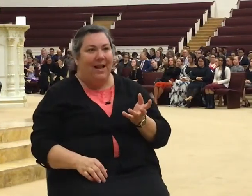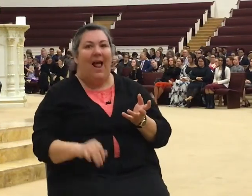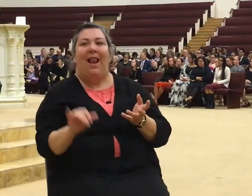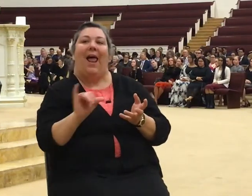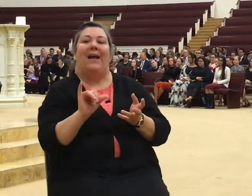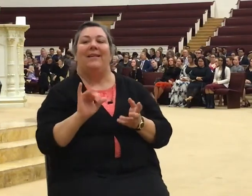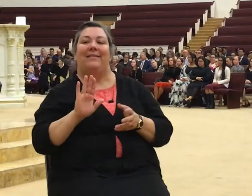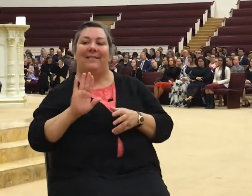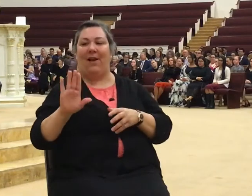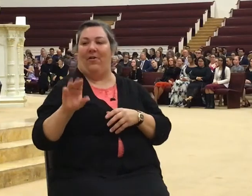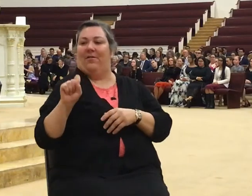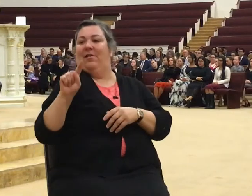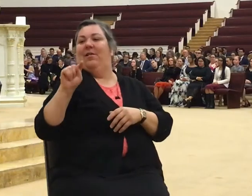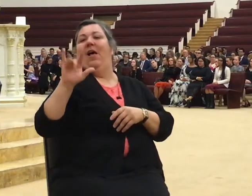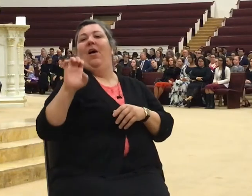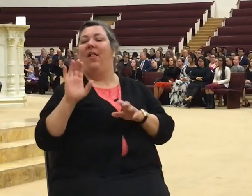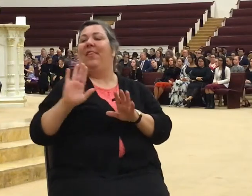their lick.